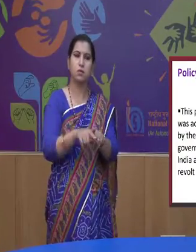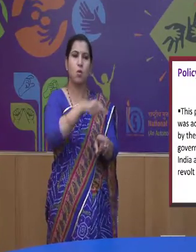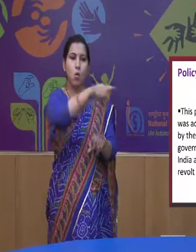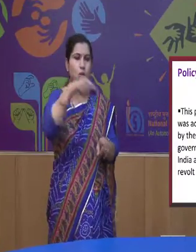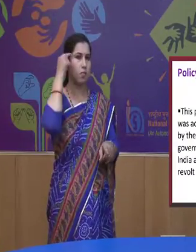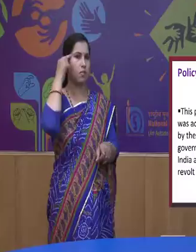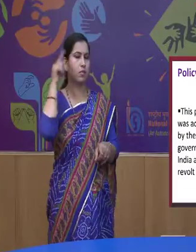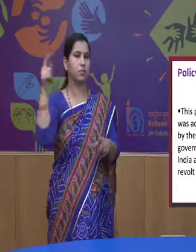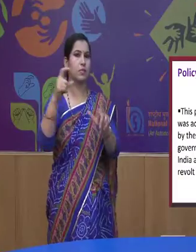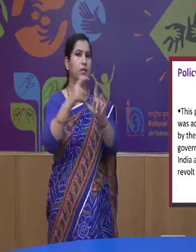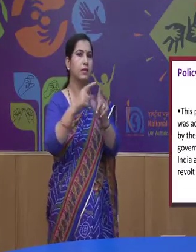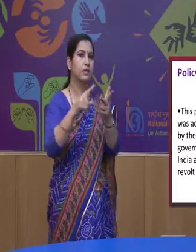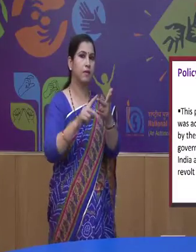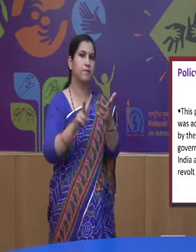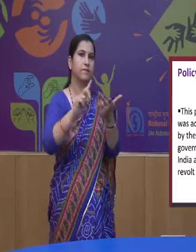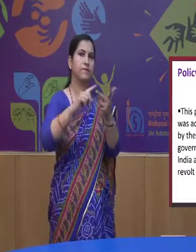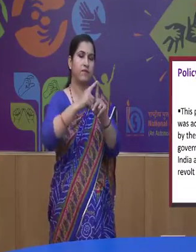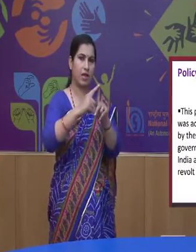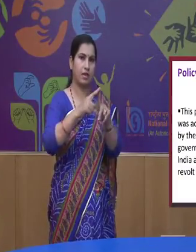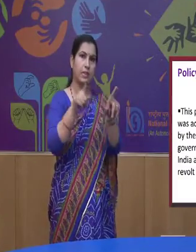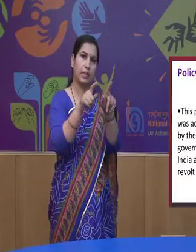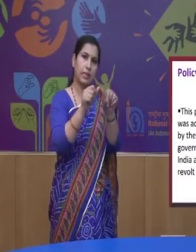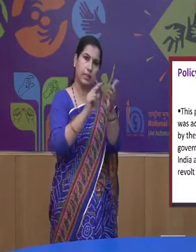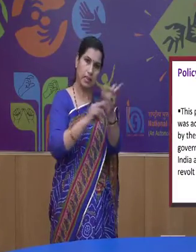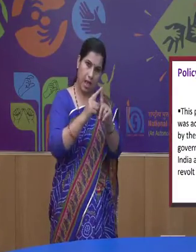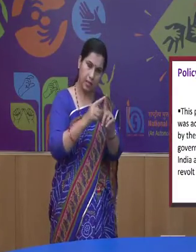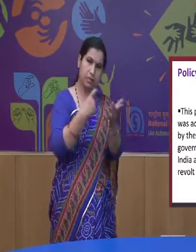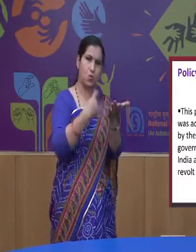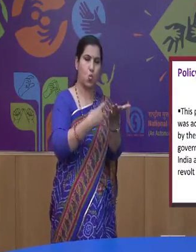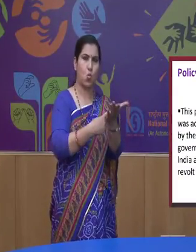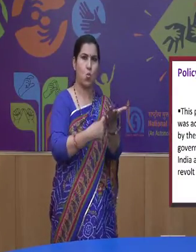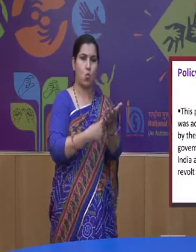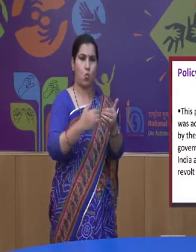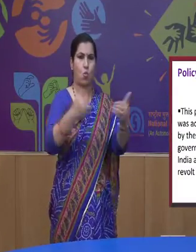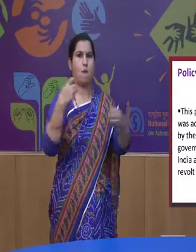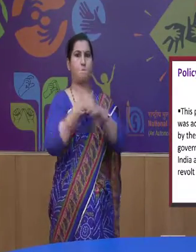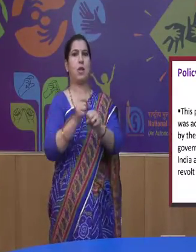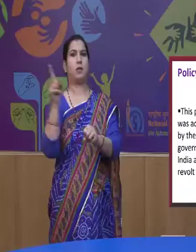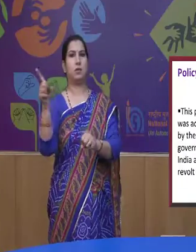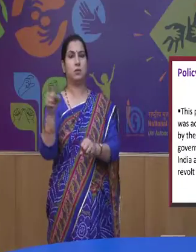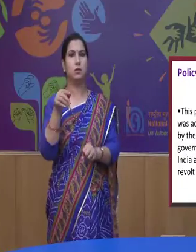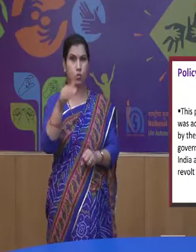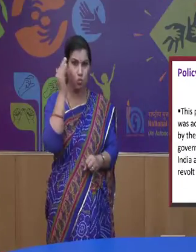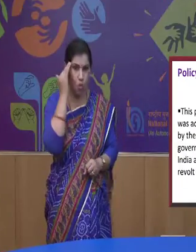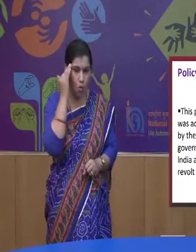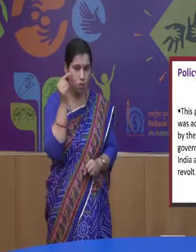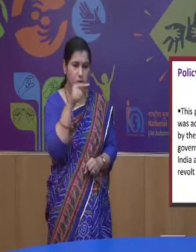Dear learners, do you know about the policy of divide and rule?